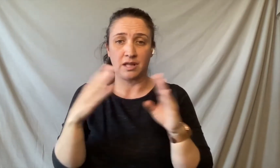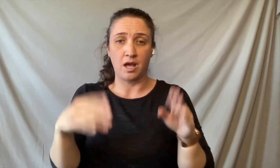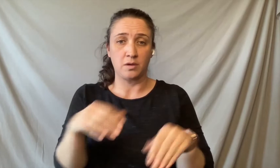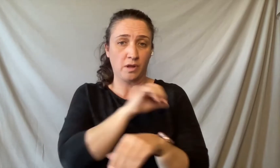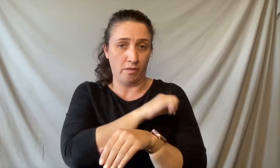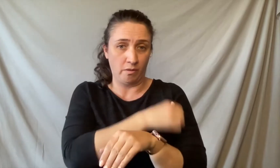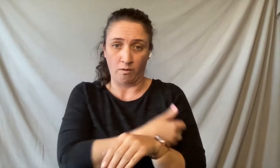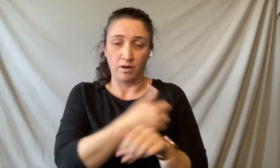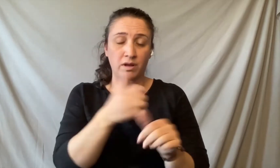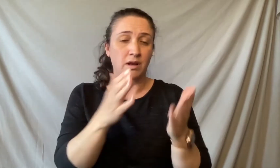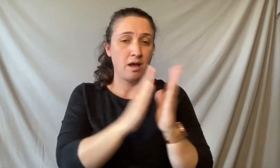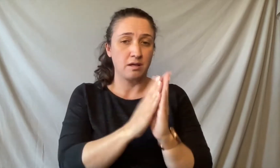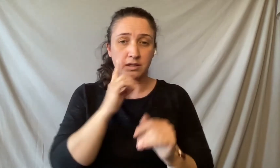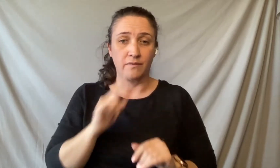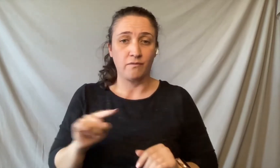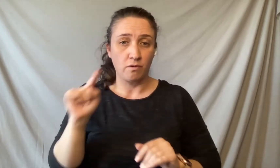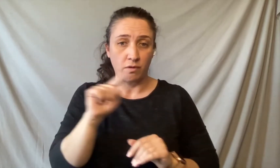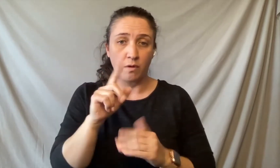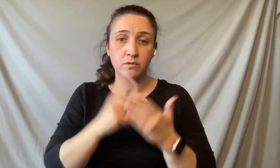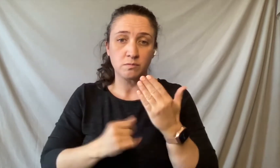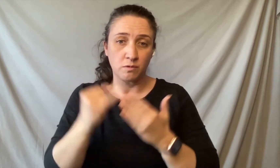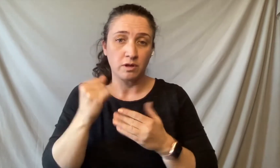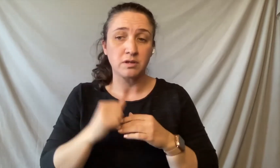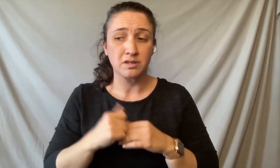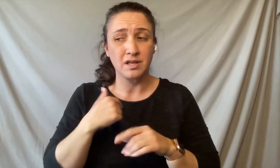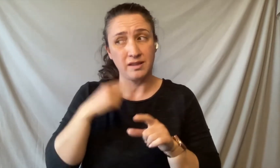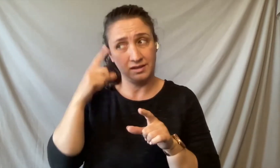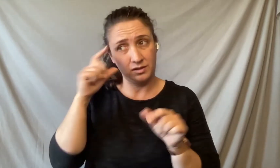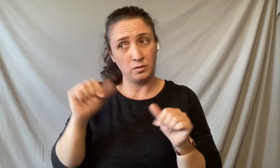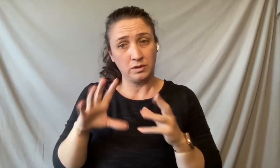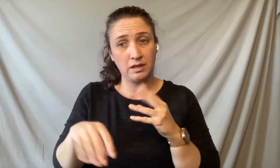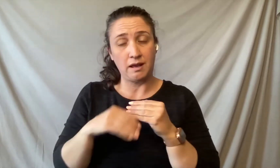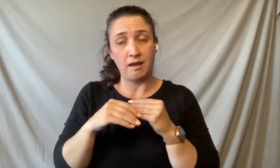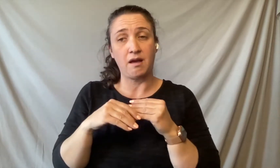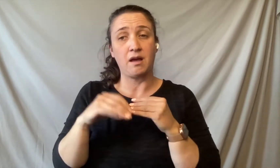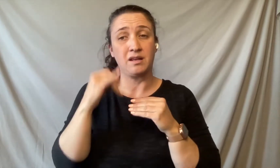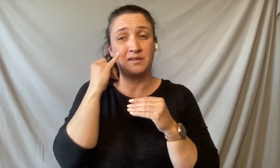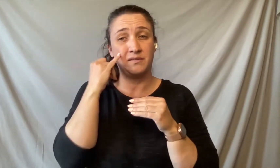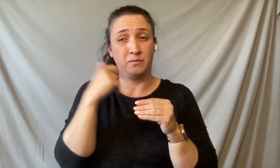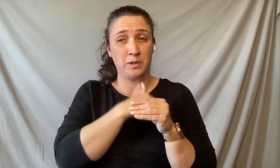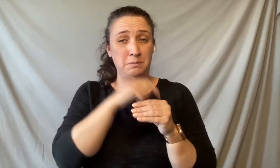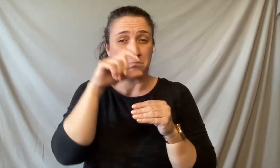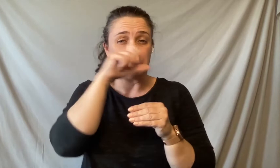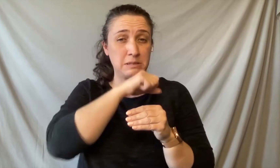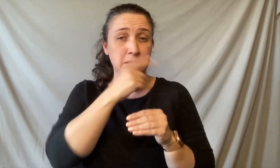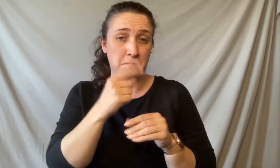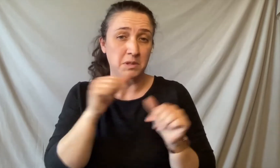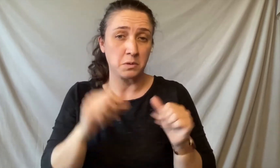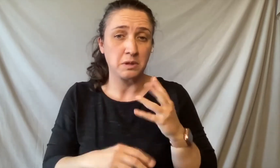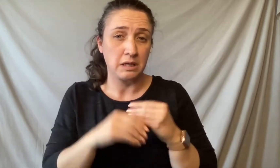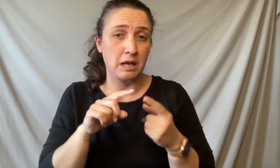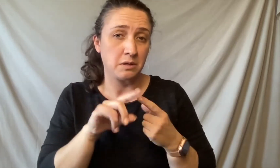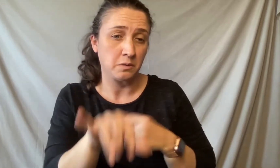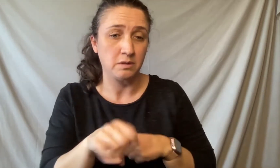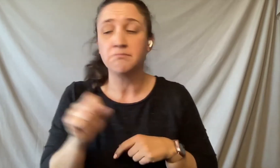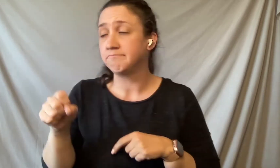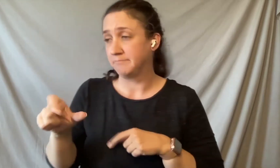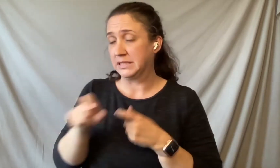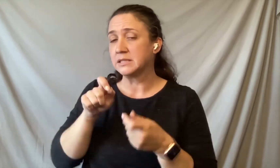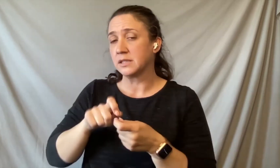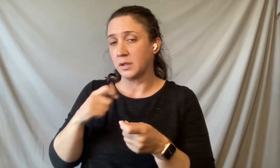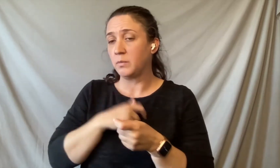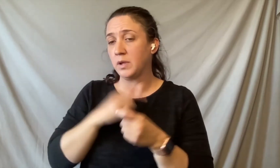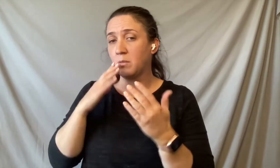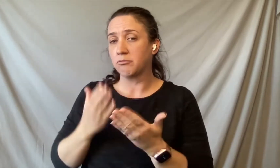those projects. So, and I think you can add on to them if we miss things as well. Yeah, exactly. We'll make that